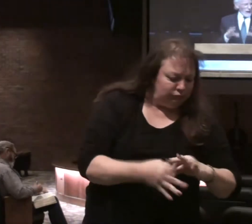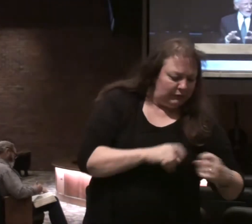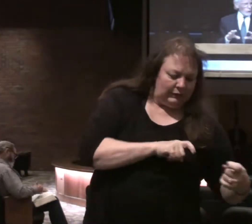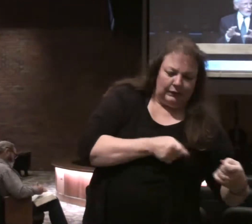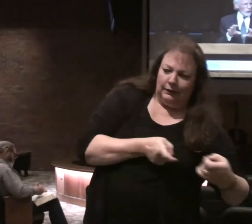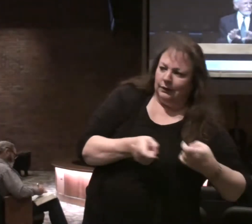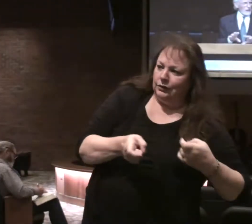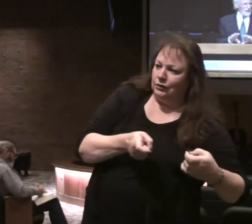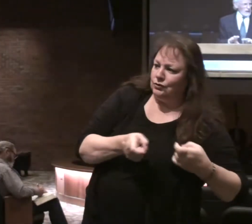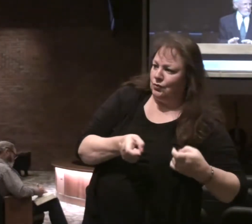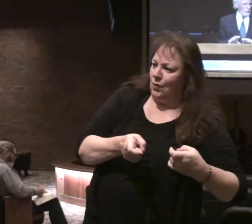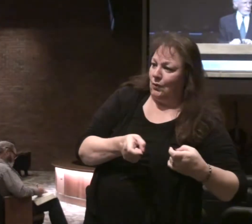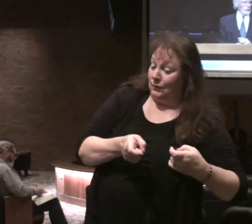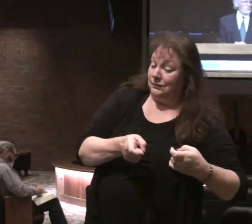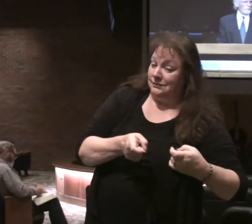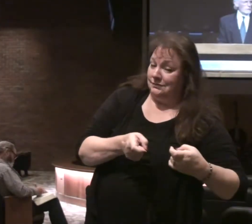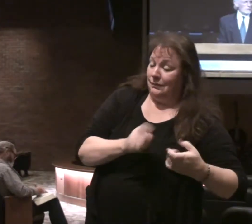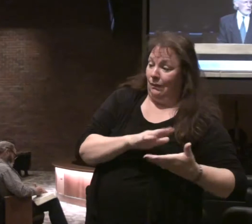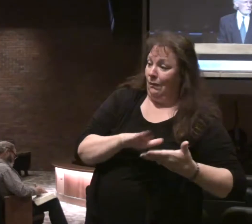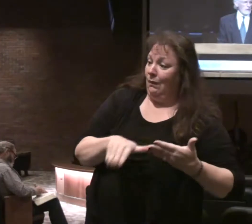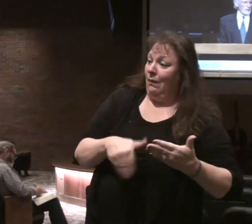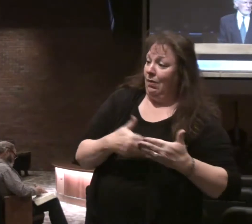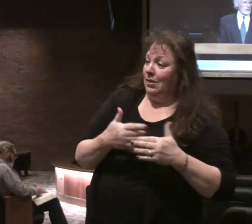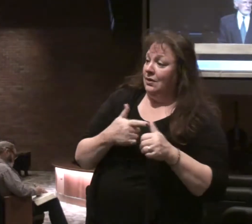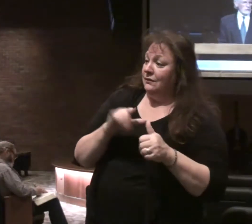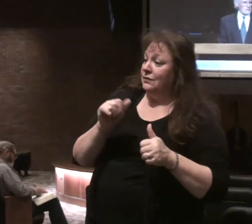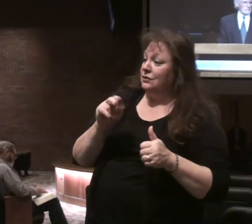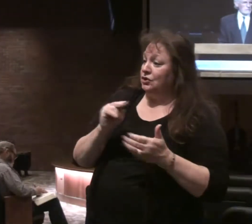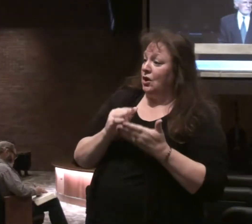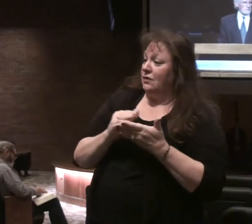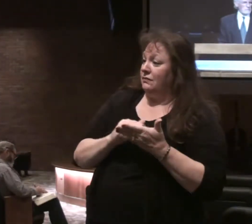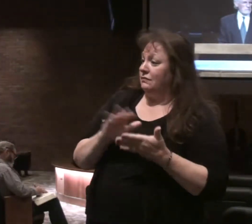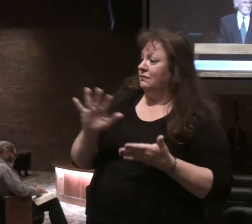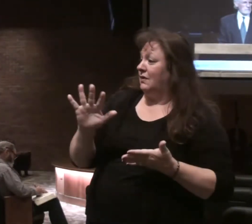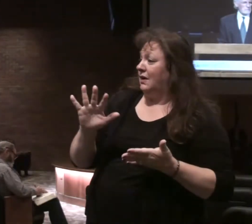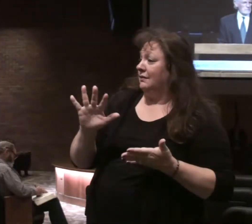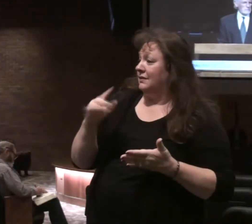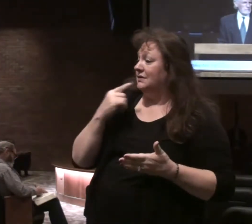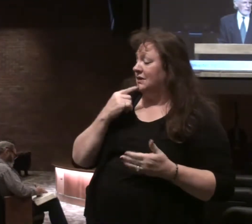and power of the evil one, 1 John 5 says.